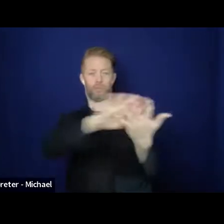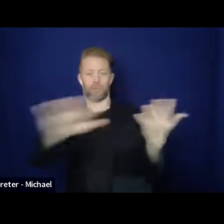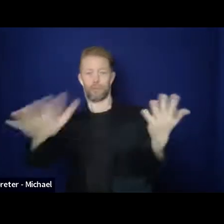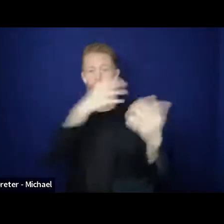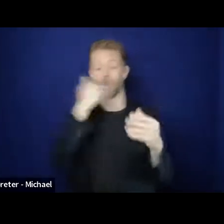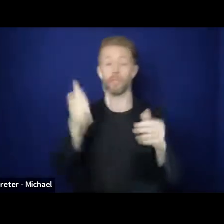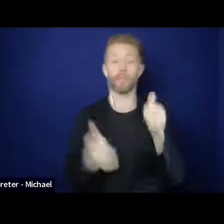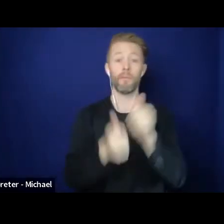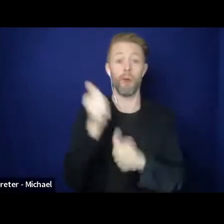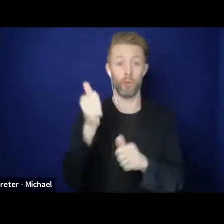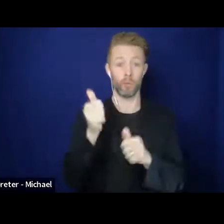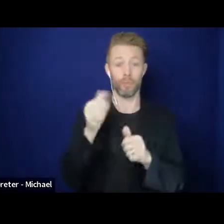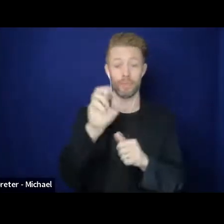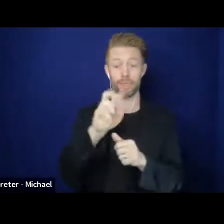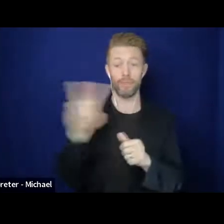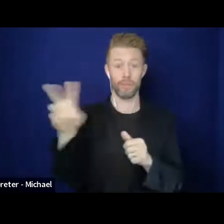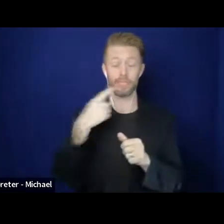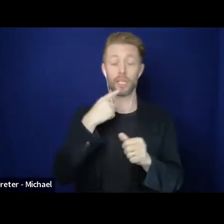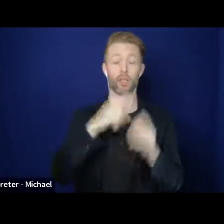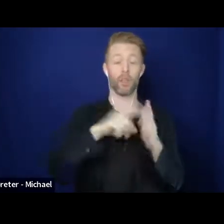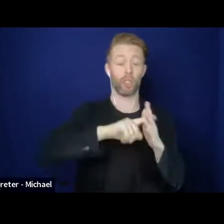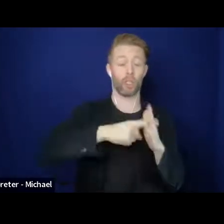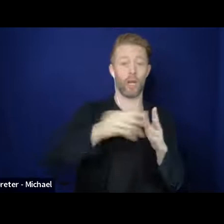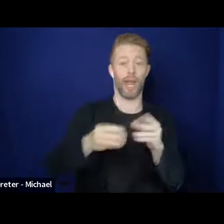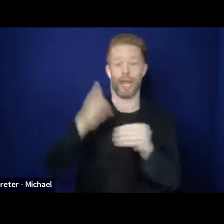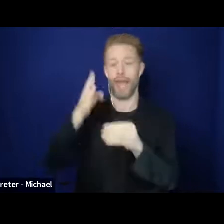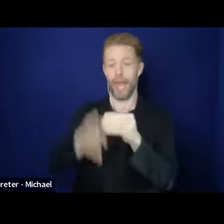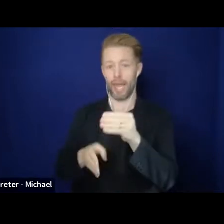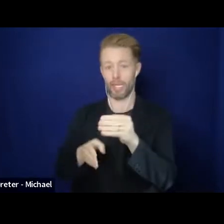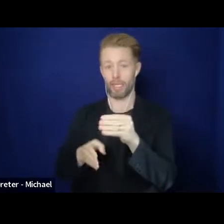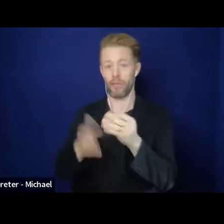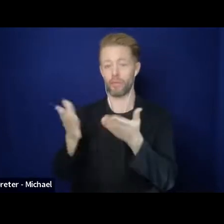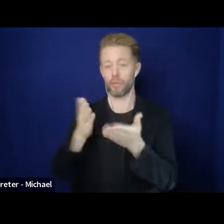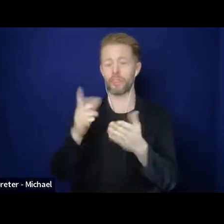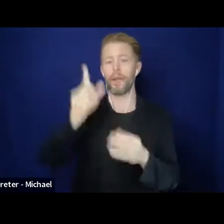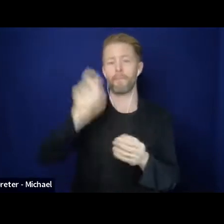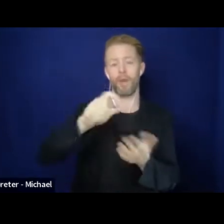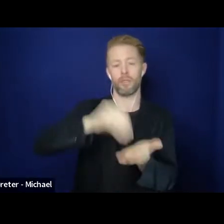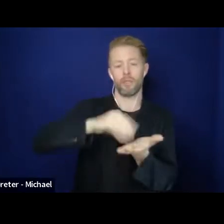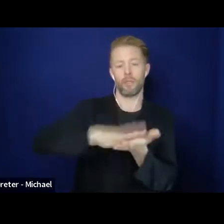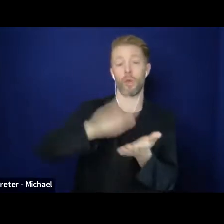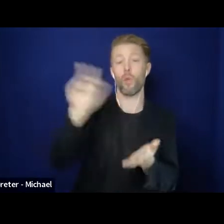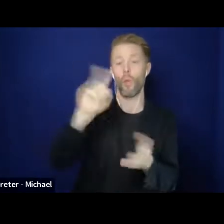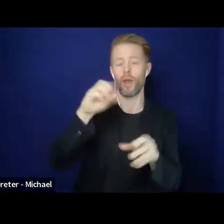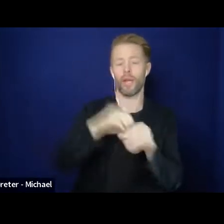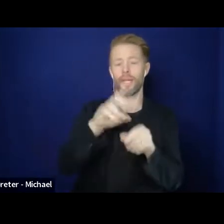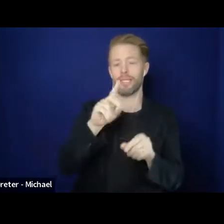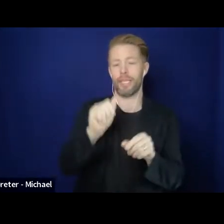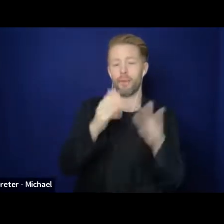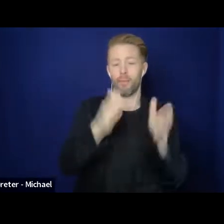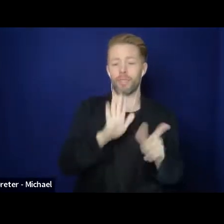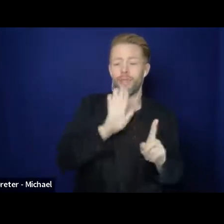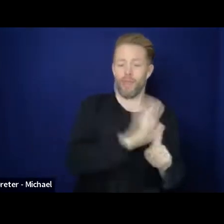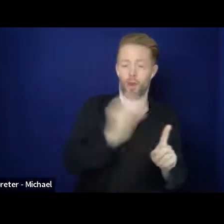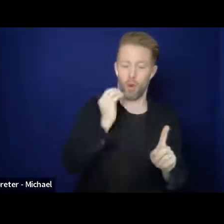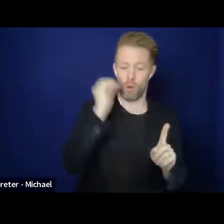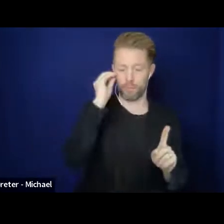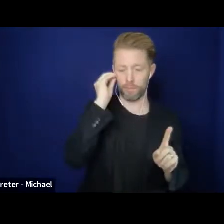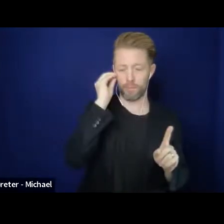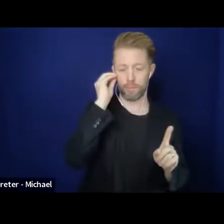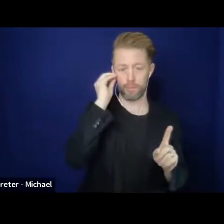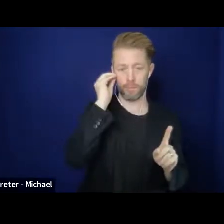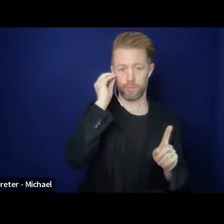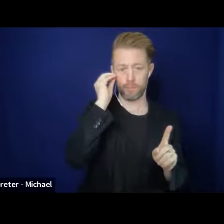end of services has to be logged at the disabled person's home. And while states are